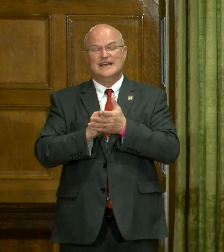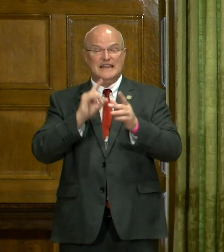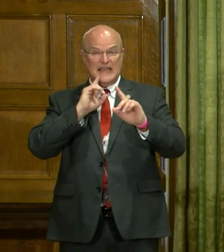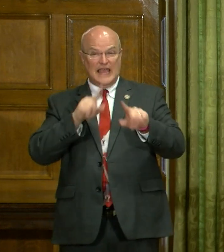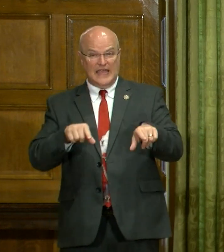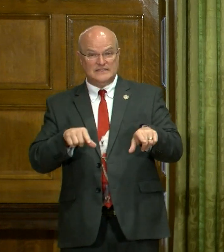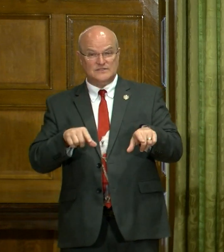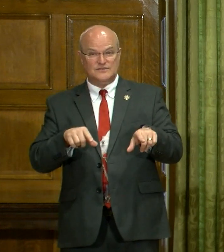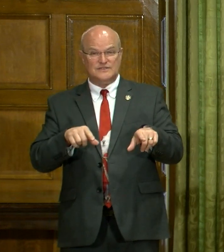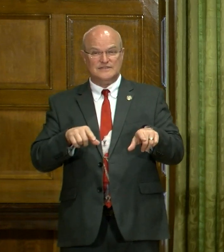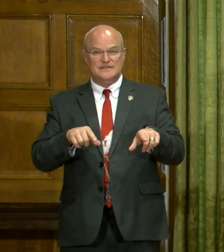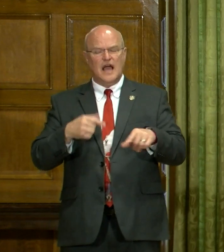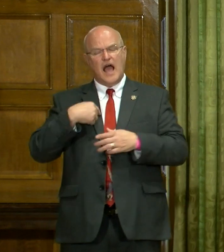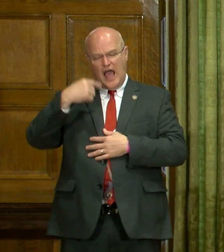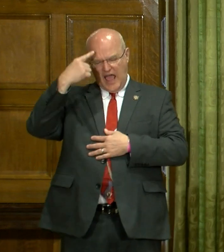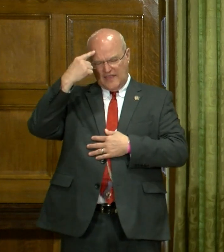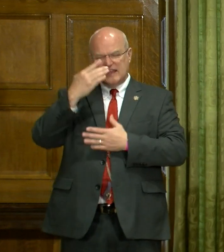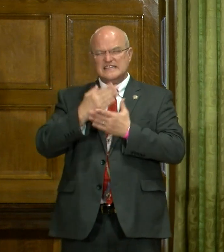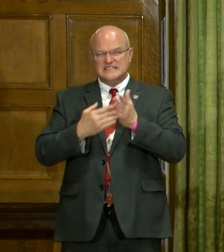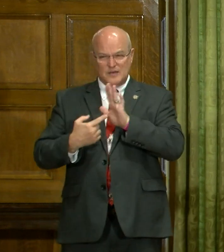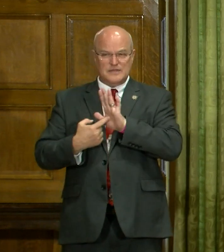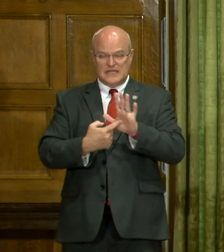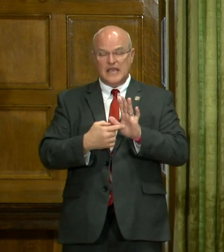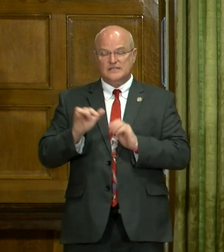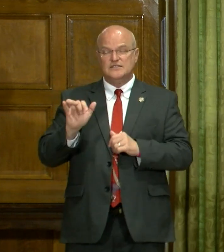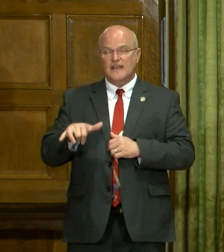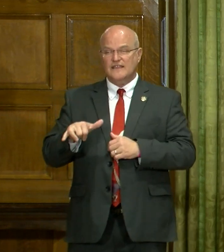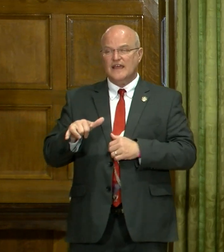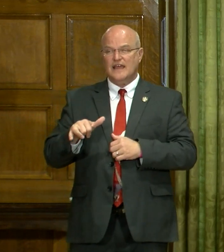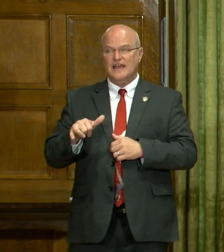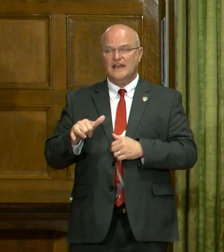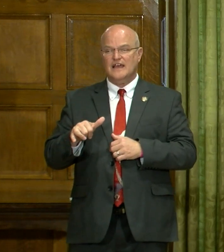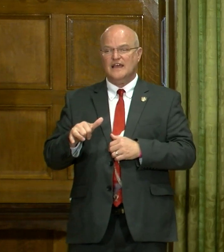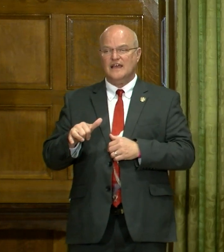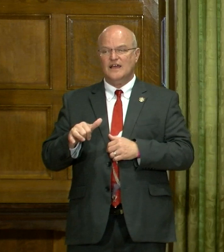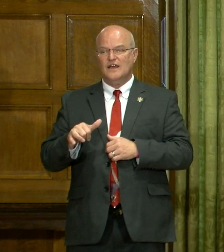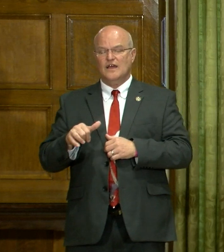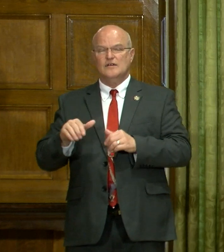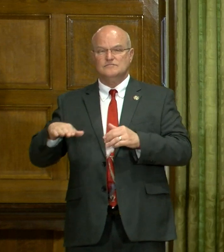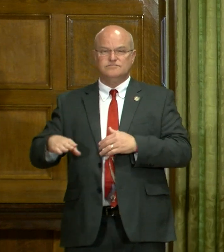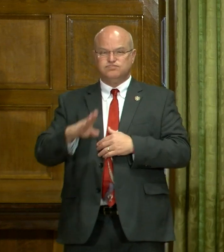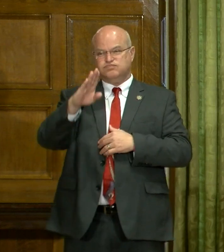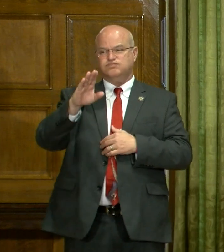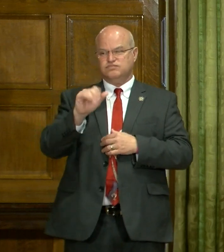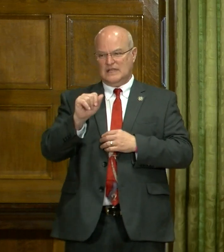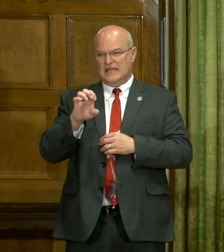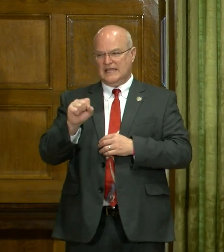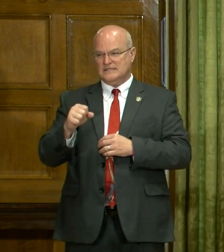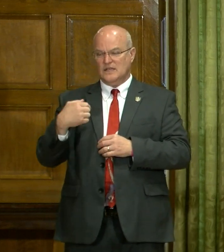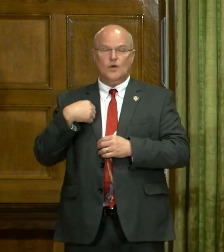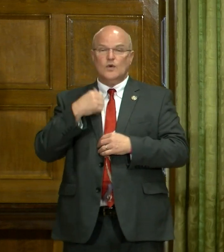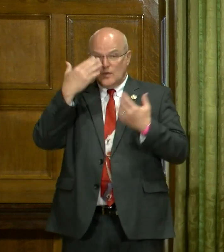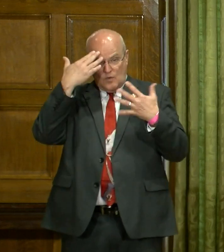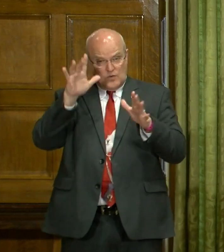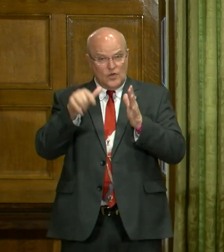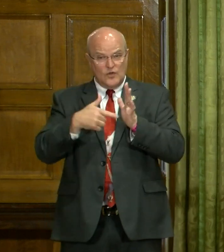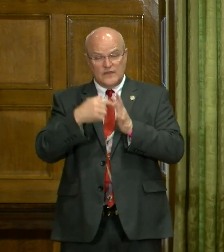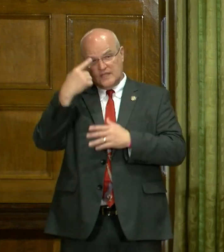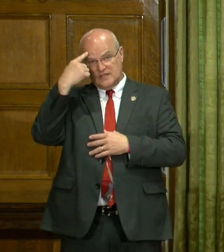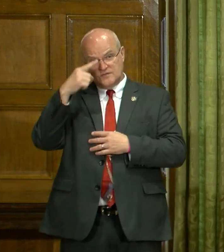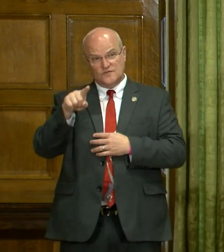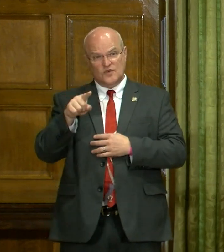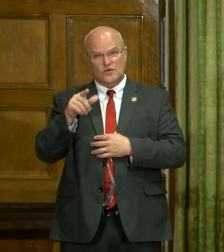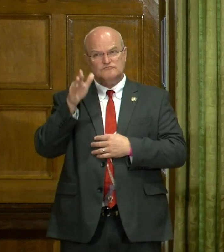The answer is, I think there's some indications that there will be an uptick in the cases. We won't know this